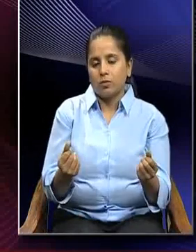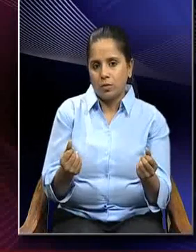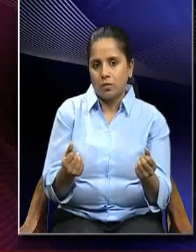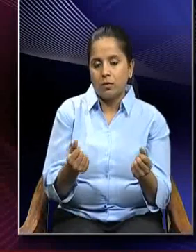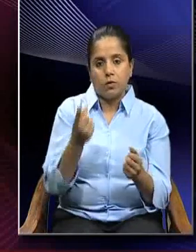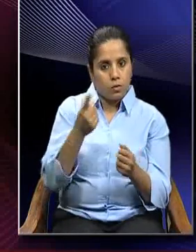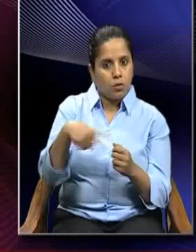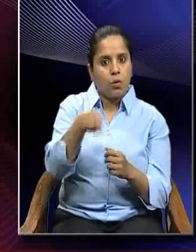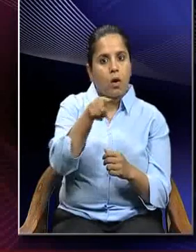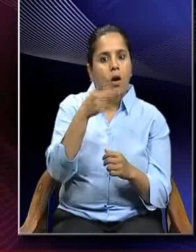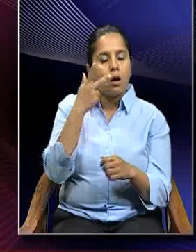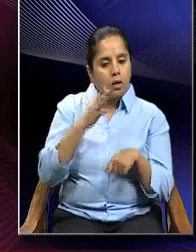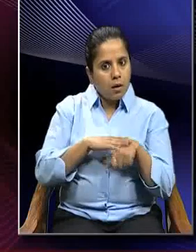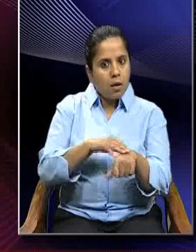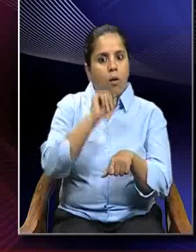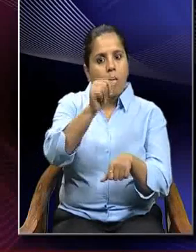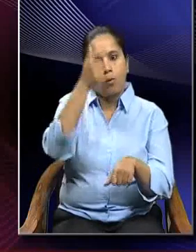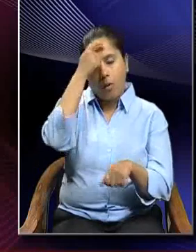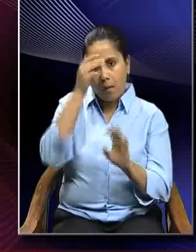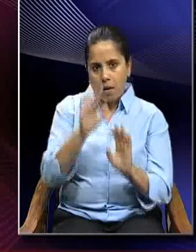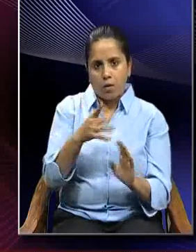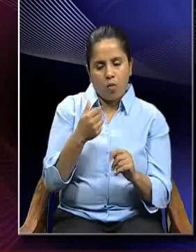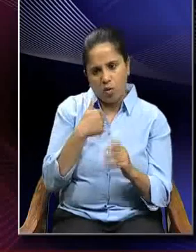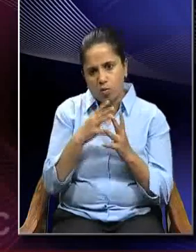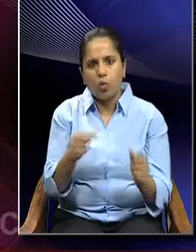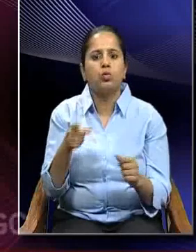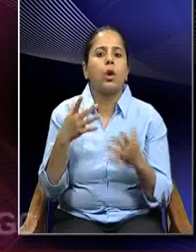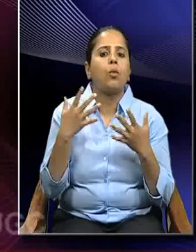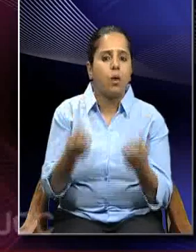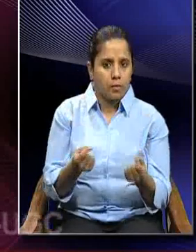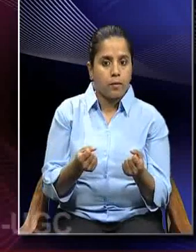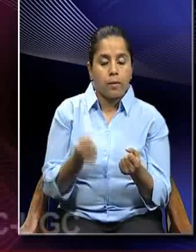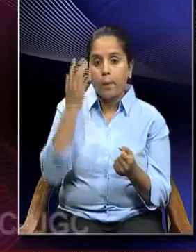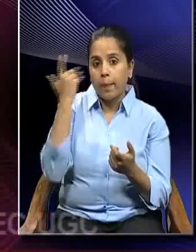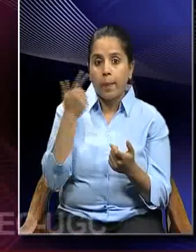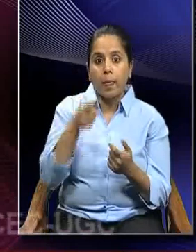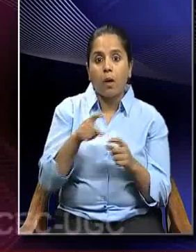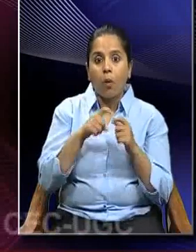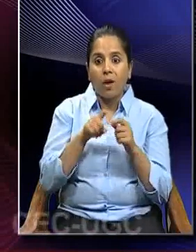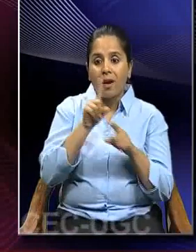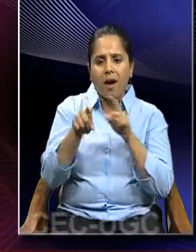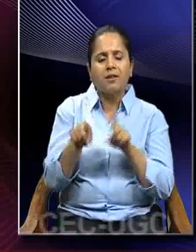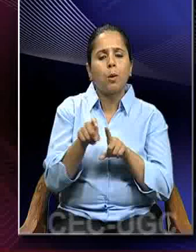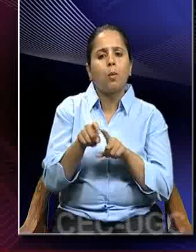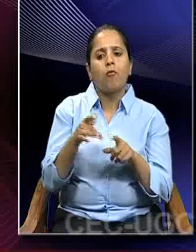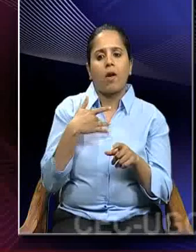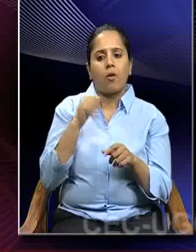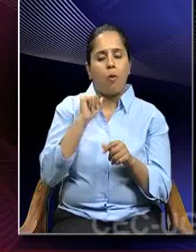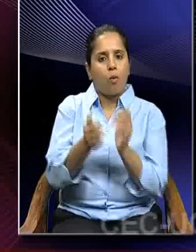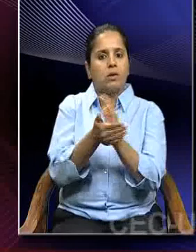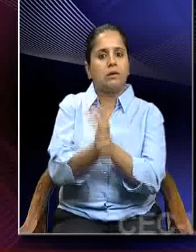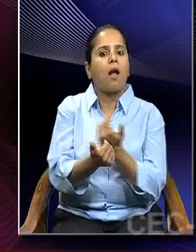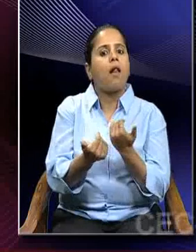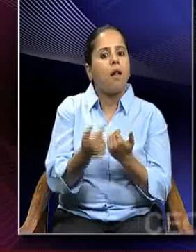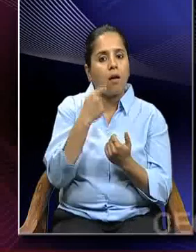You are facing a problem and you want a solution to that. Because asking question is an art. And you ask a